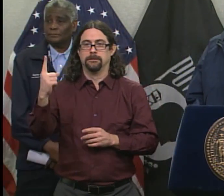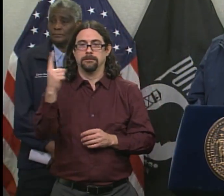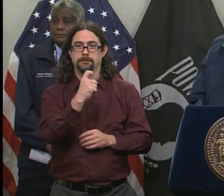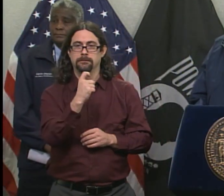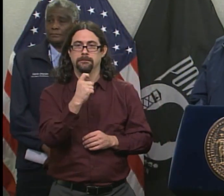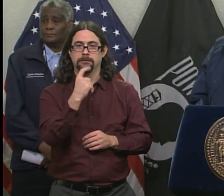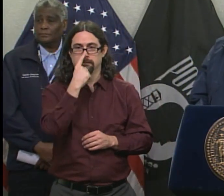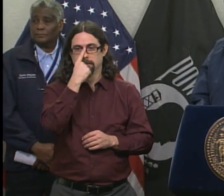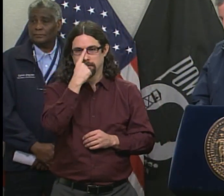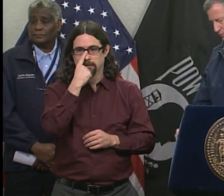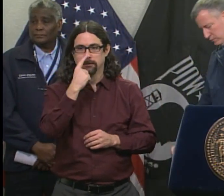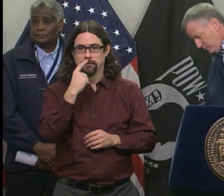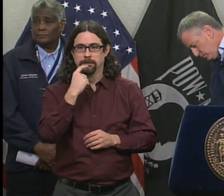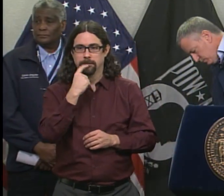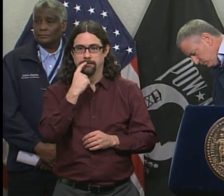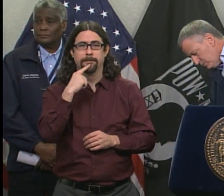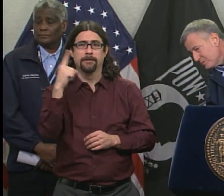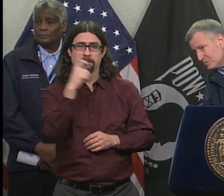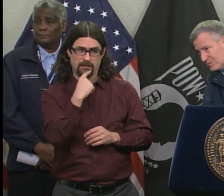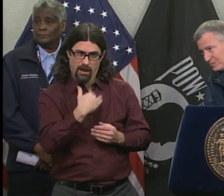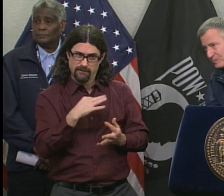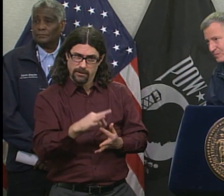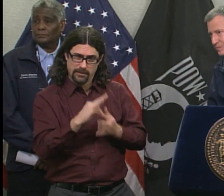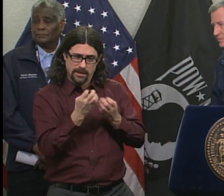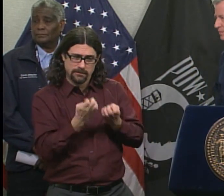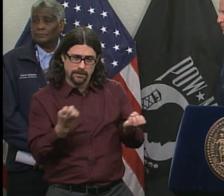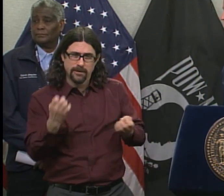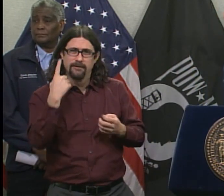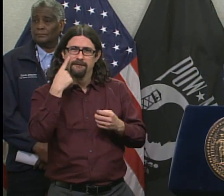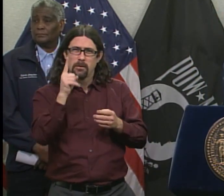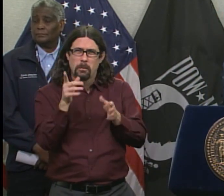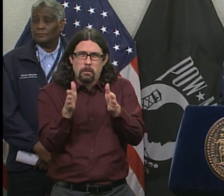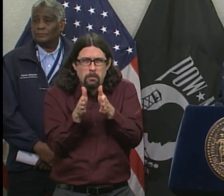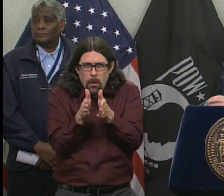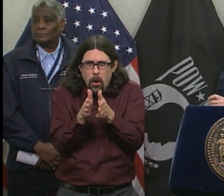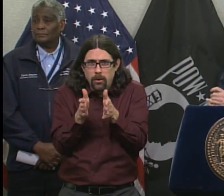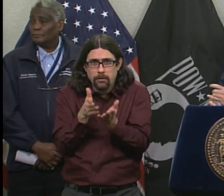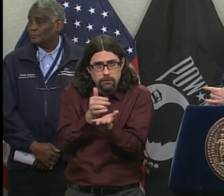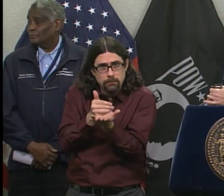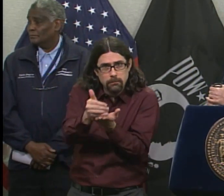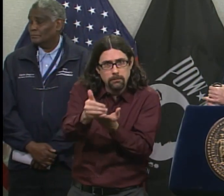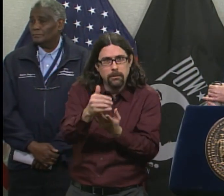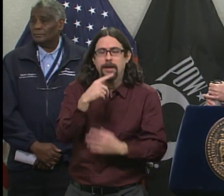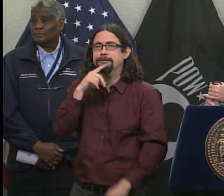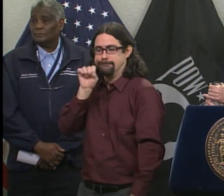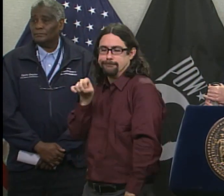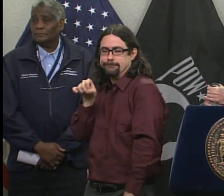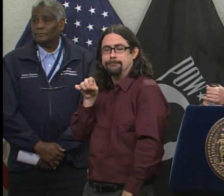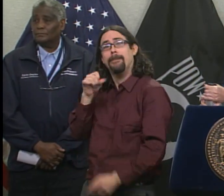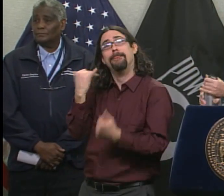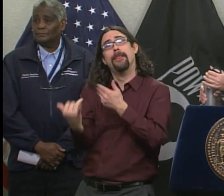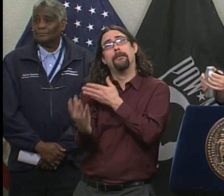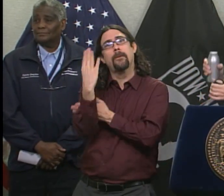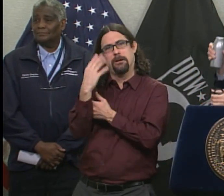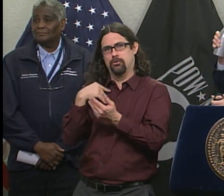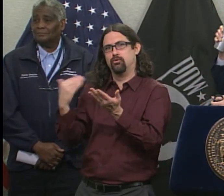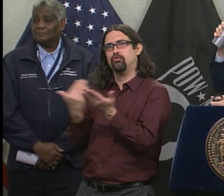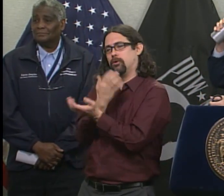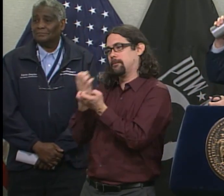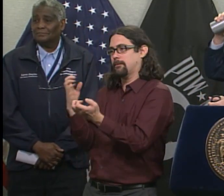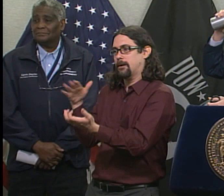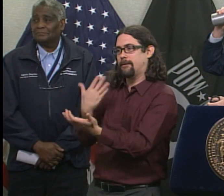part, I'd like to tell the Commissioner, DOT, directly that I saw light out at West